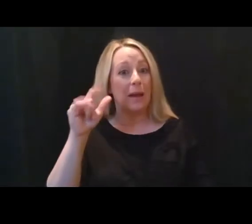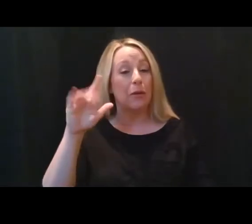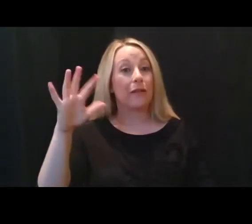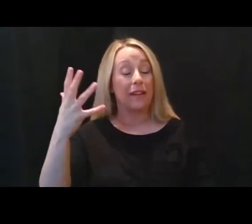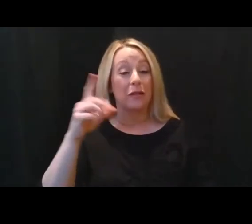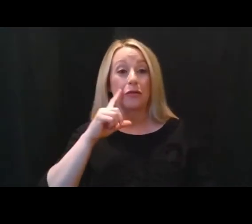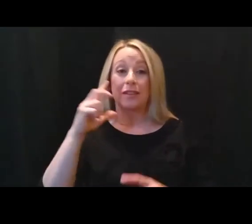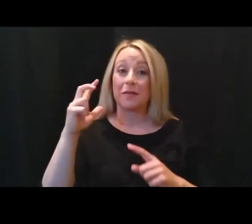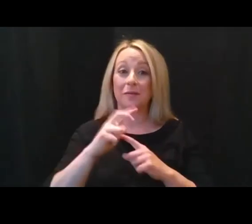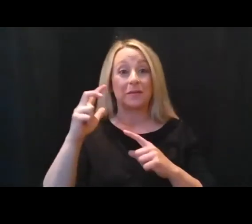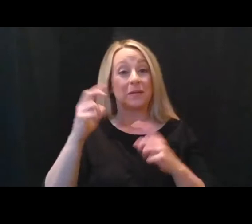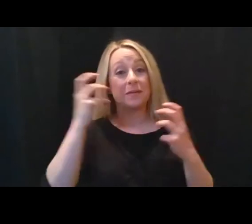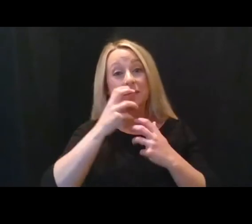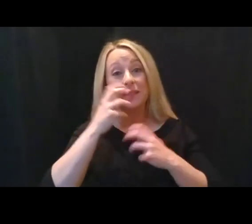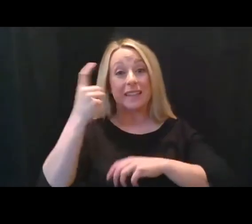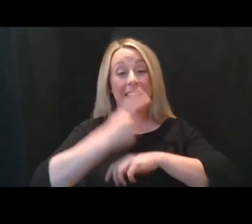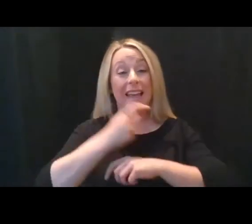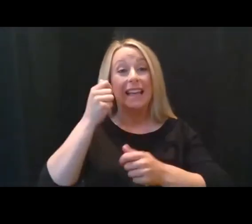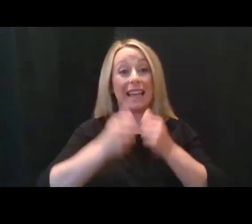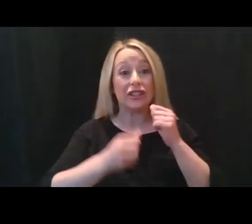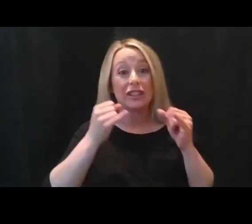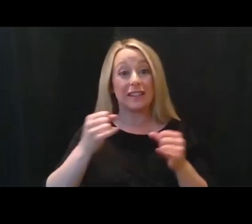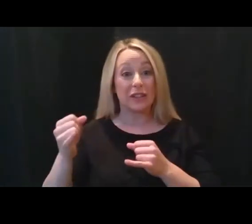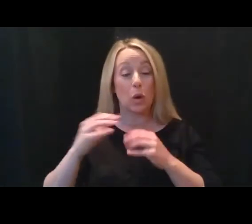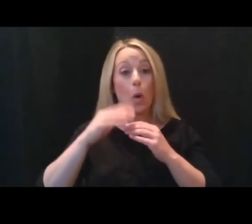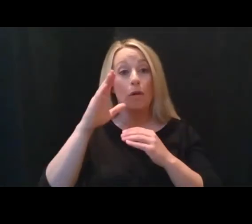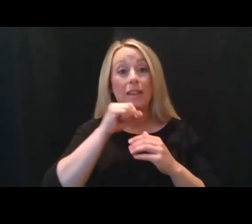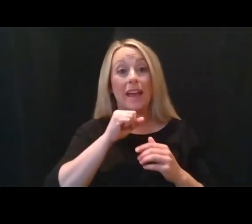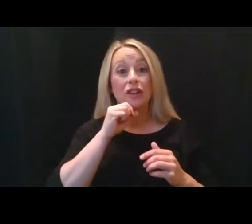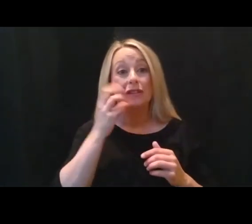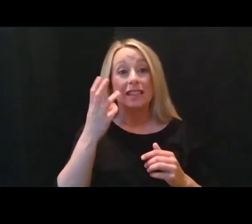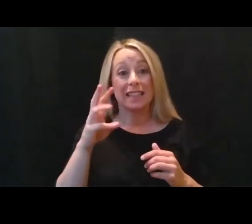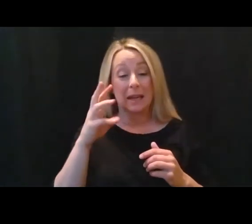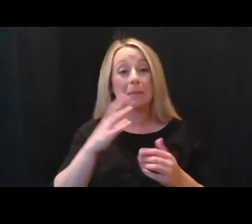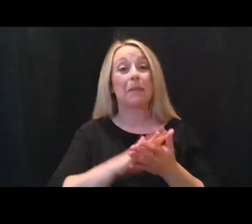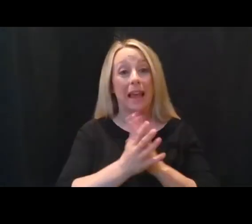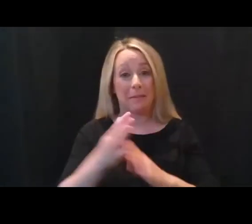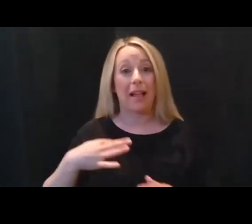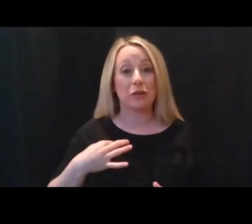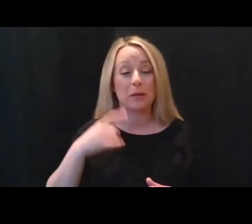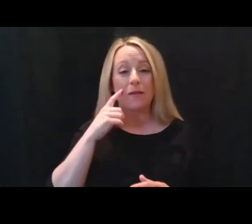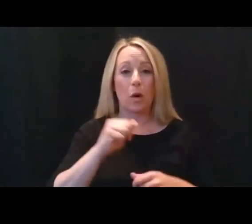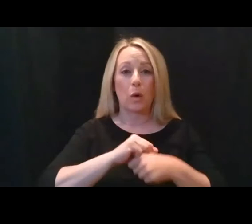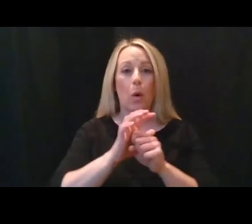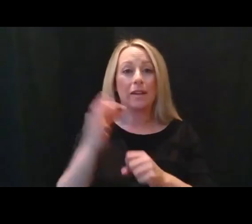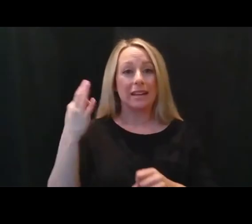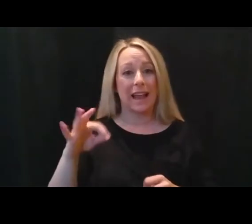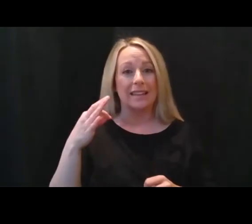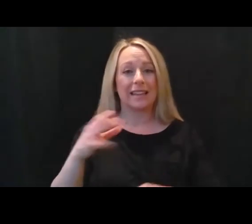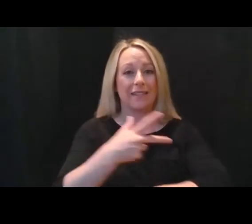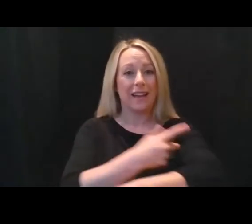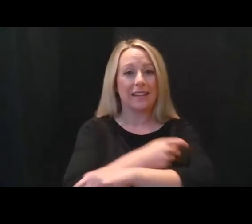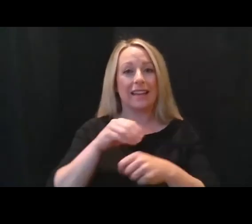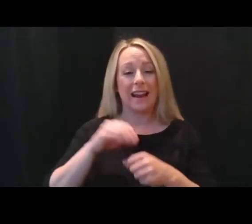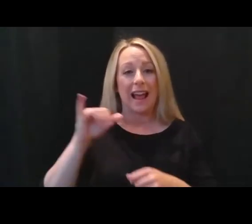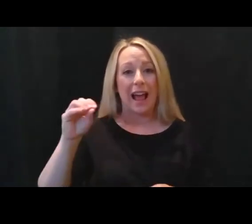day when every individual over the age of 16 became eligible for COVID-19 vaccine in Iowa. It